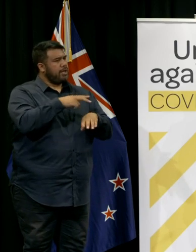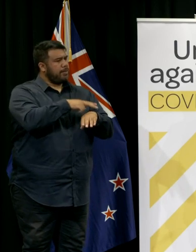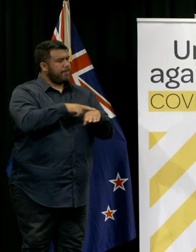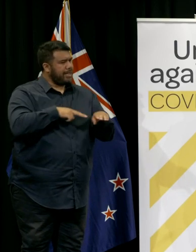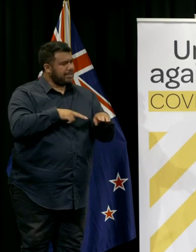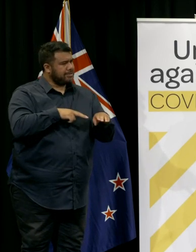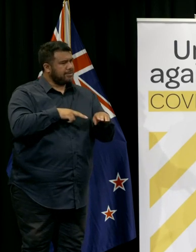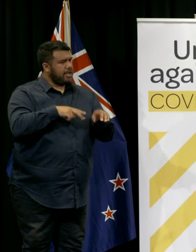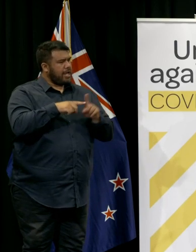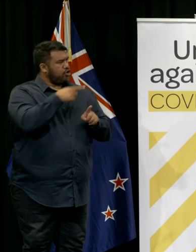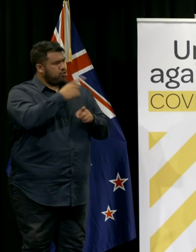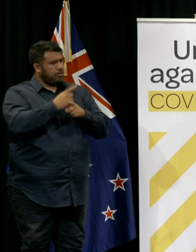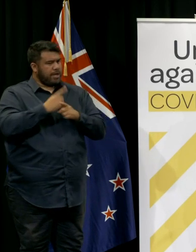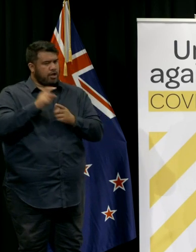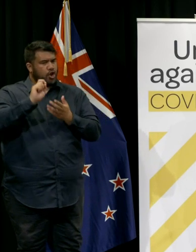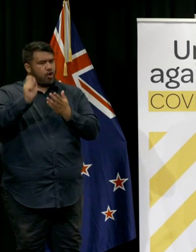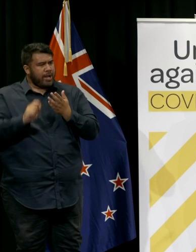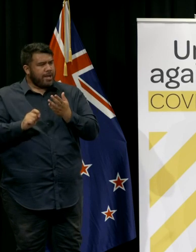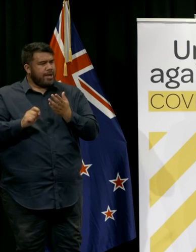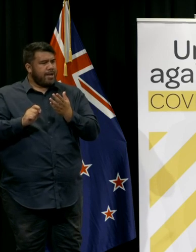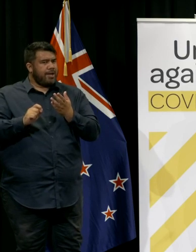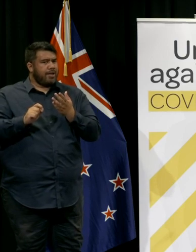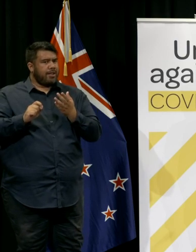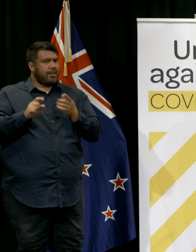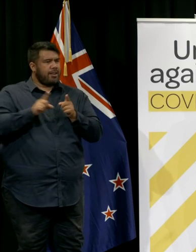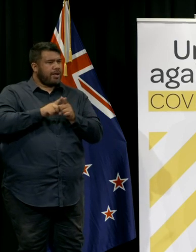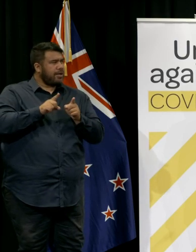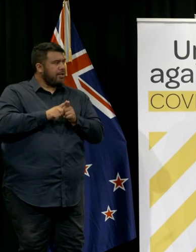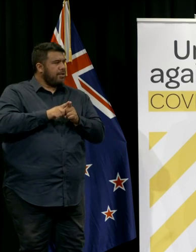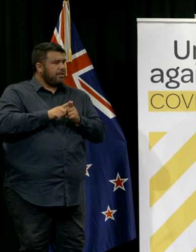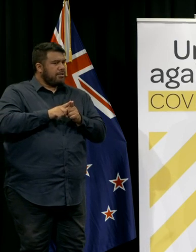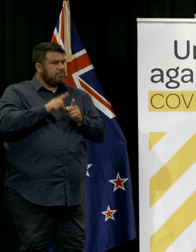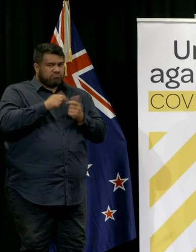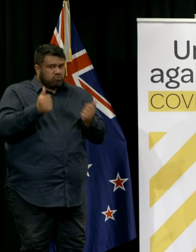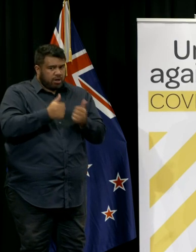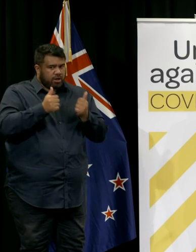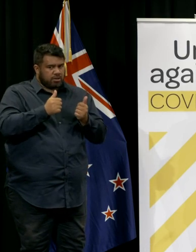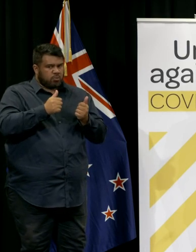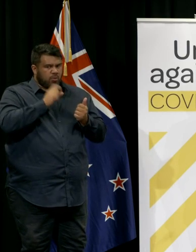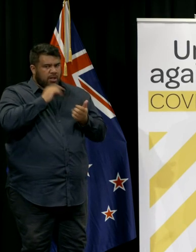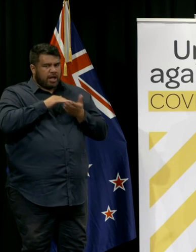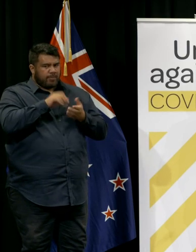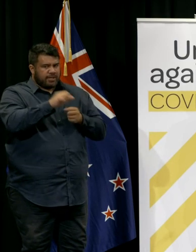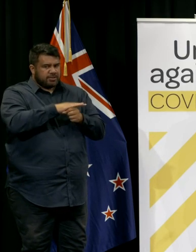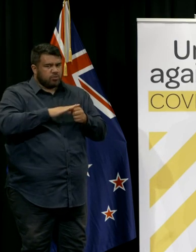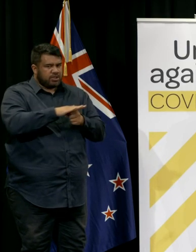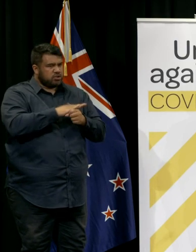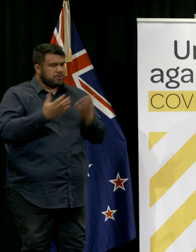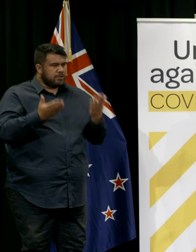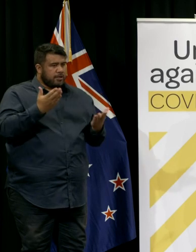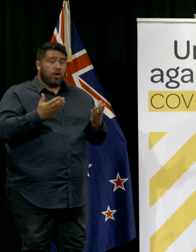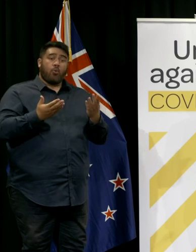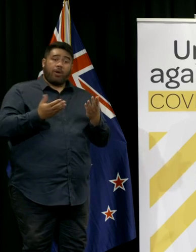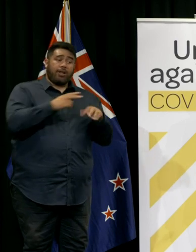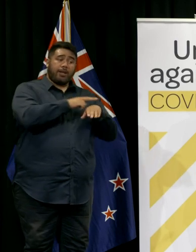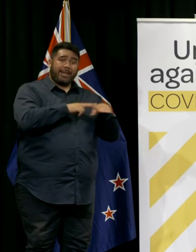prosecution teams and that sort of thing, in terms of resourcing, does it help as well? We've had a very large prosecution team, both